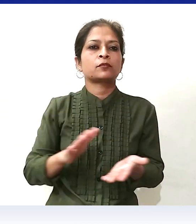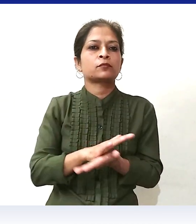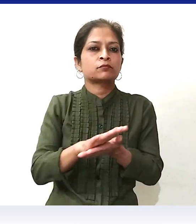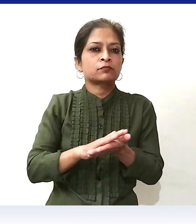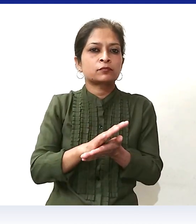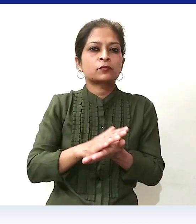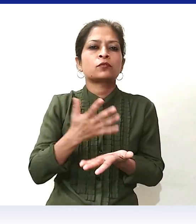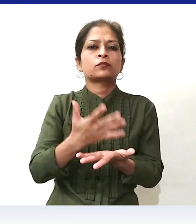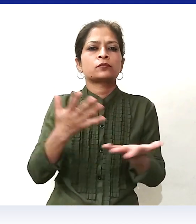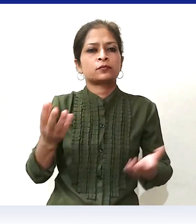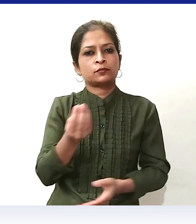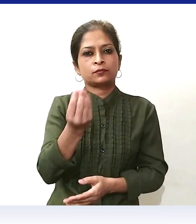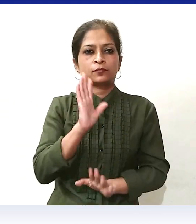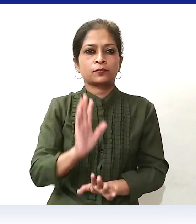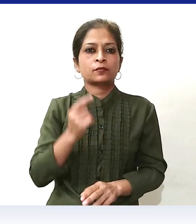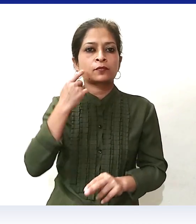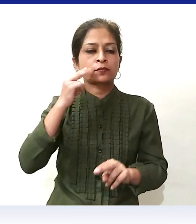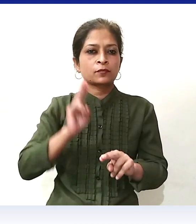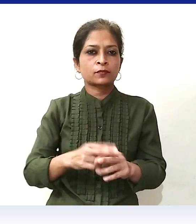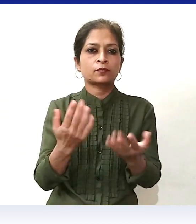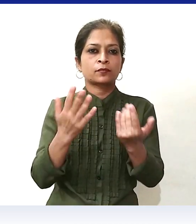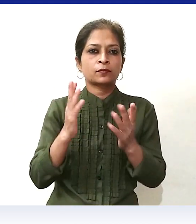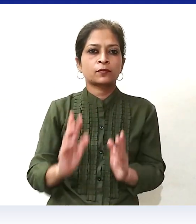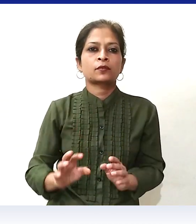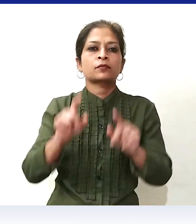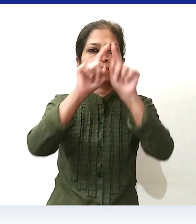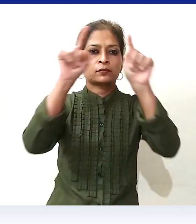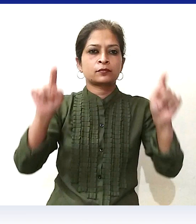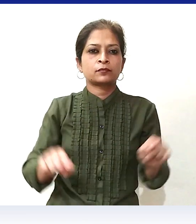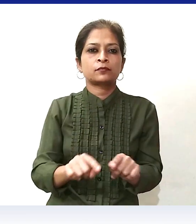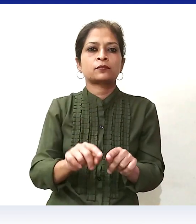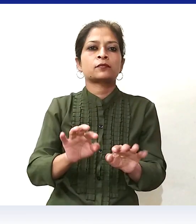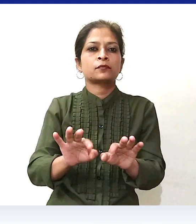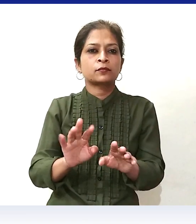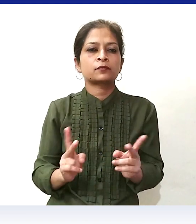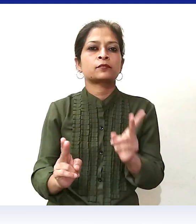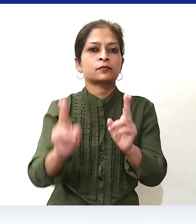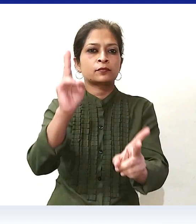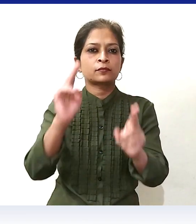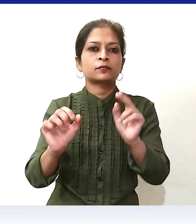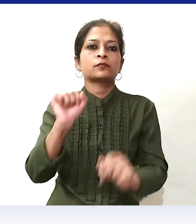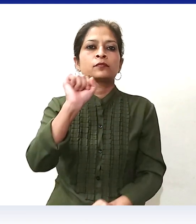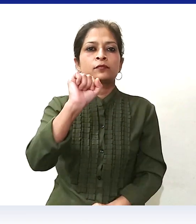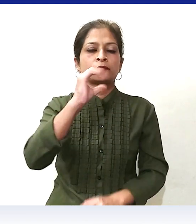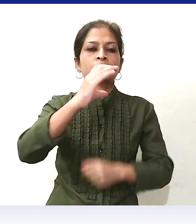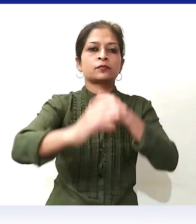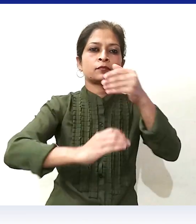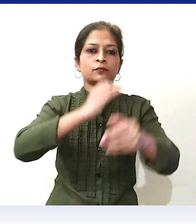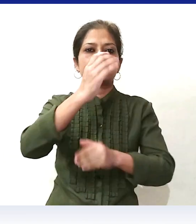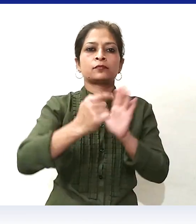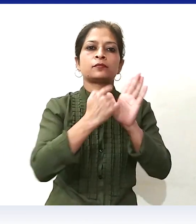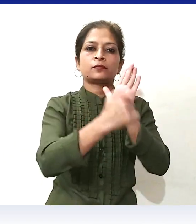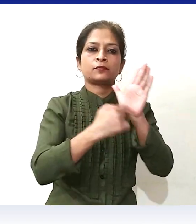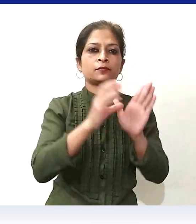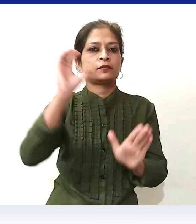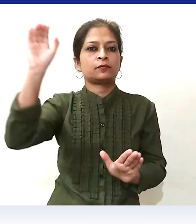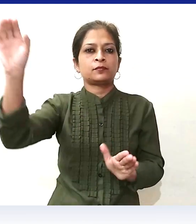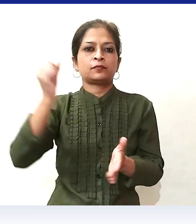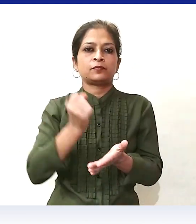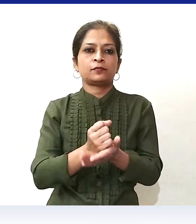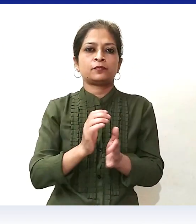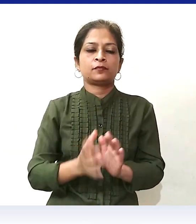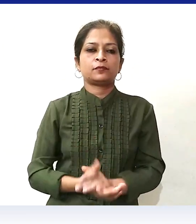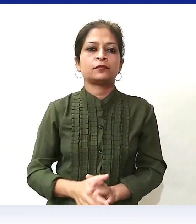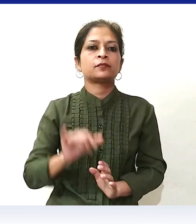or minimalistic if possible use a virtual background with your company logo number